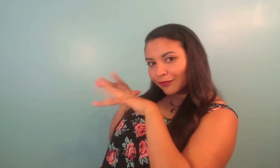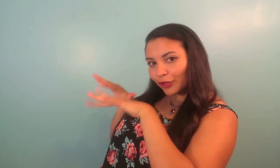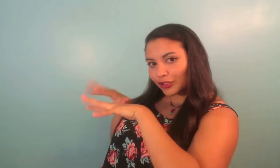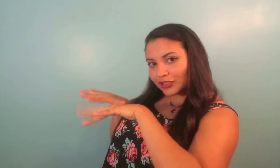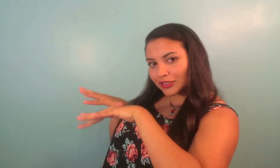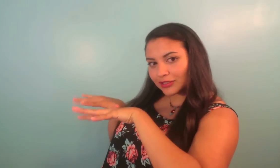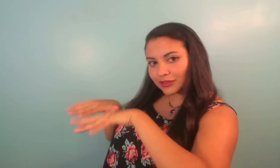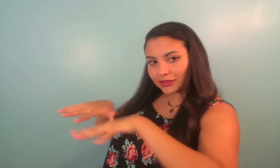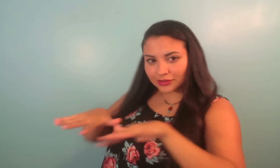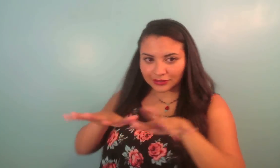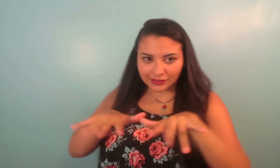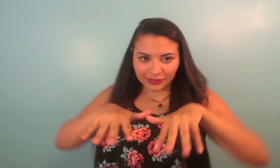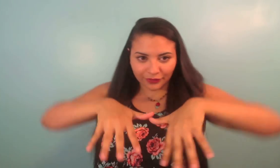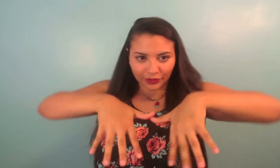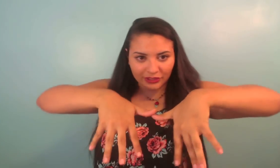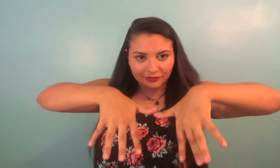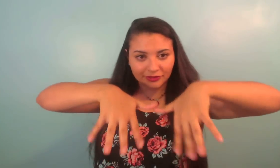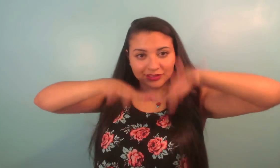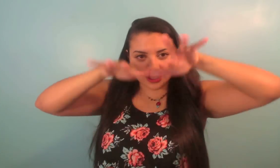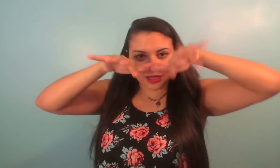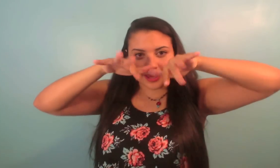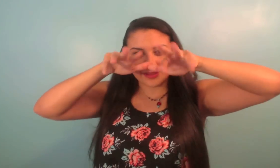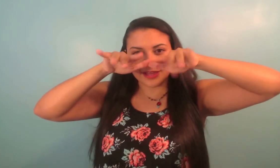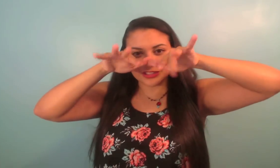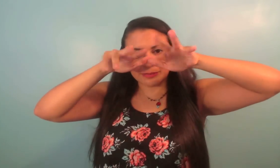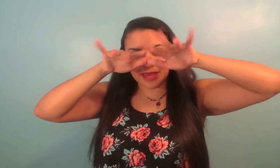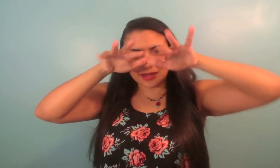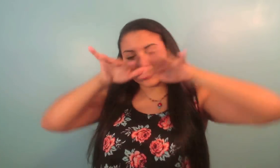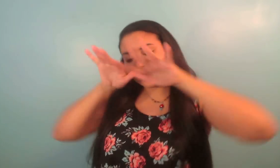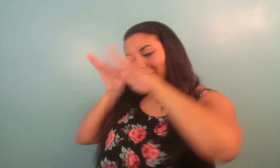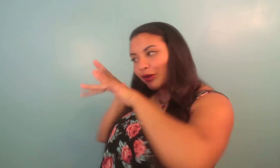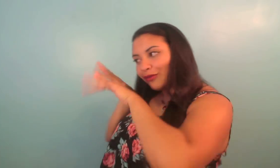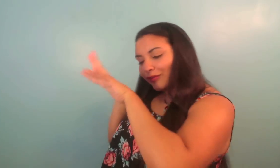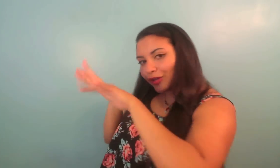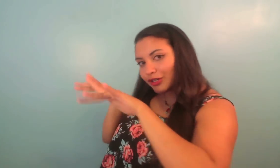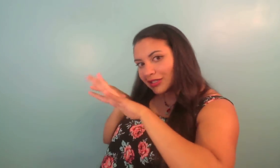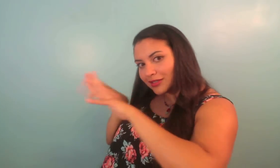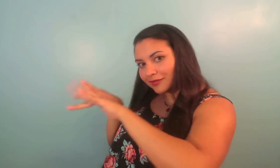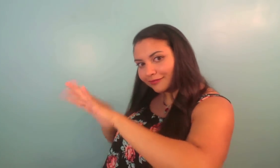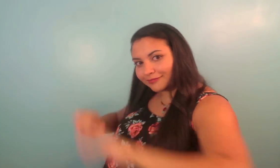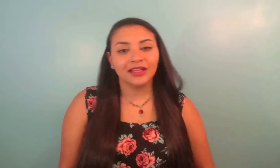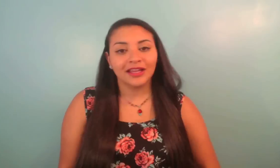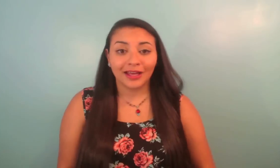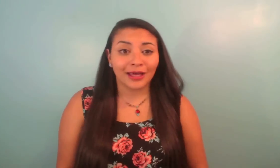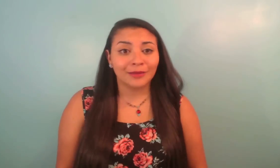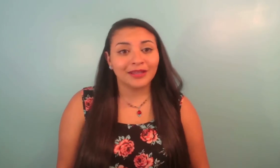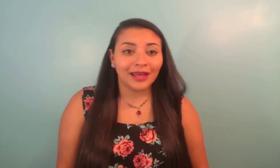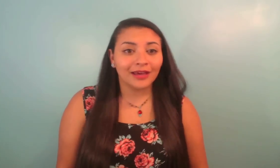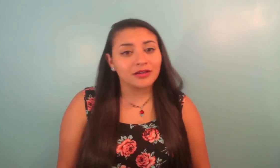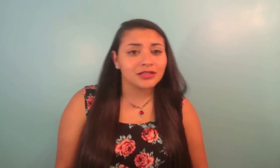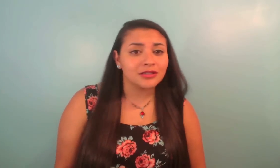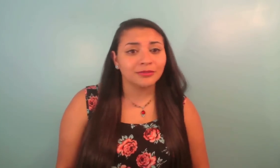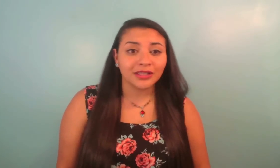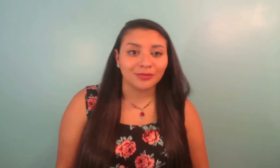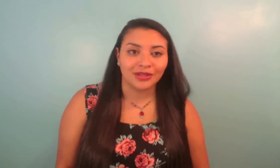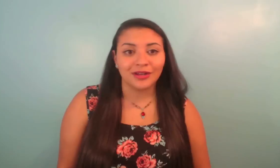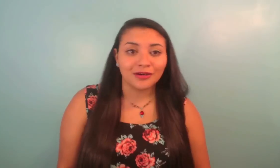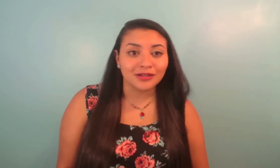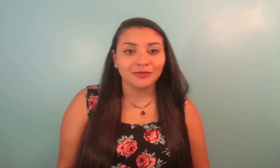flirt. This is flirt. It's like eyelashes batting, flirt. I gotta be like, oh baby, no